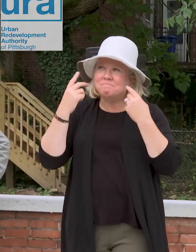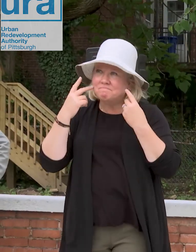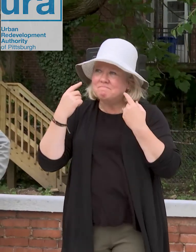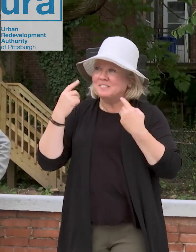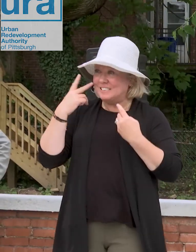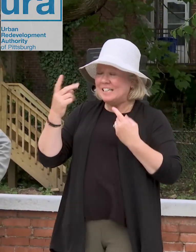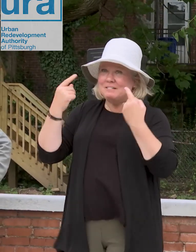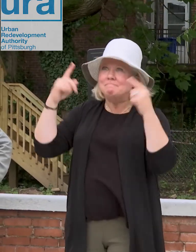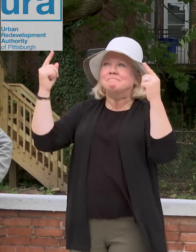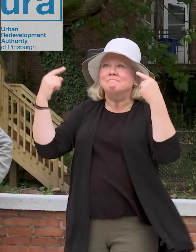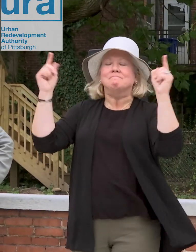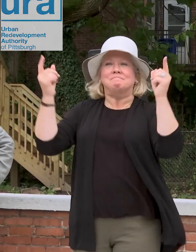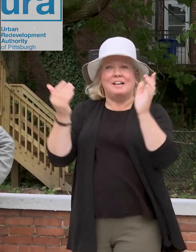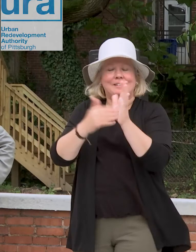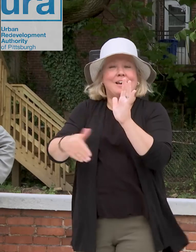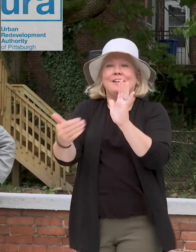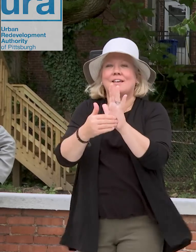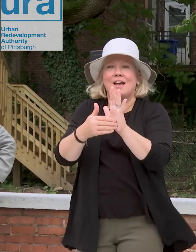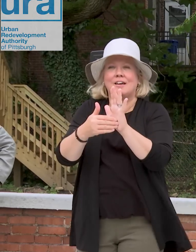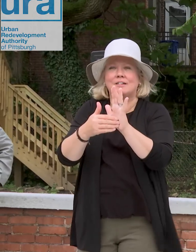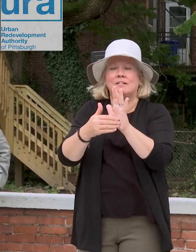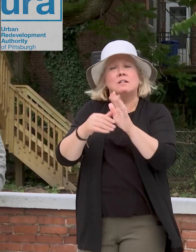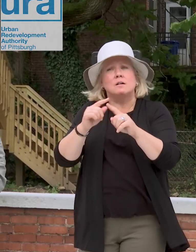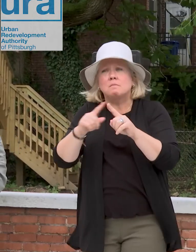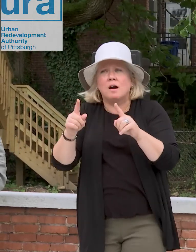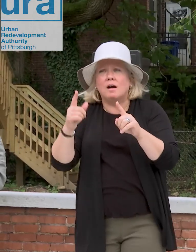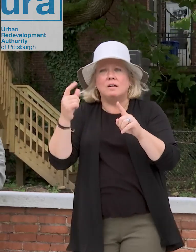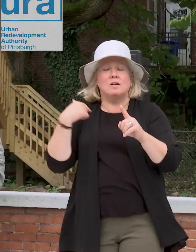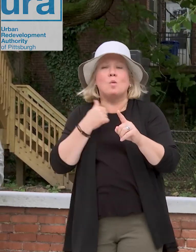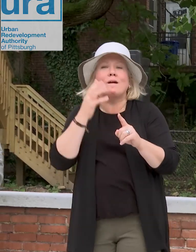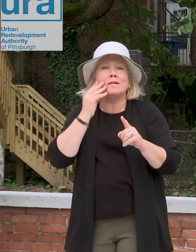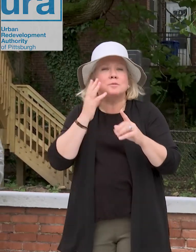over again. But yet, there are many challenges that we face